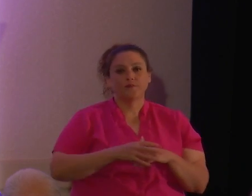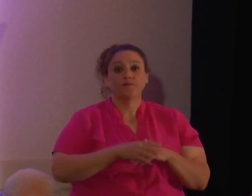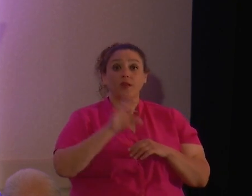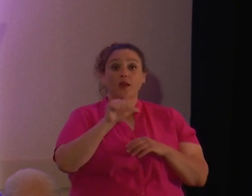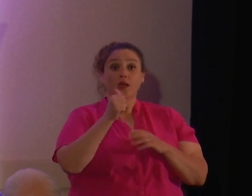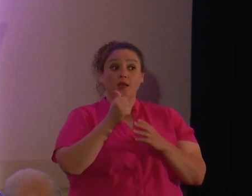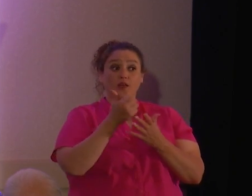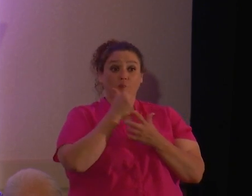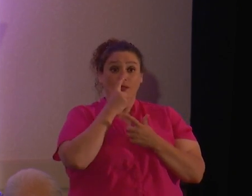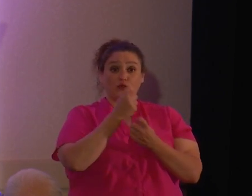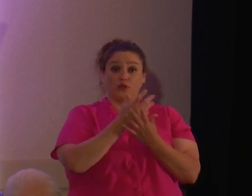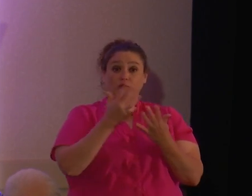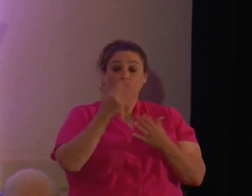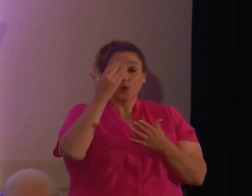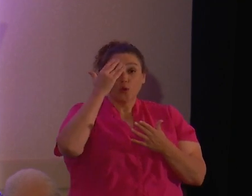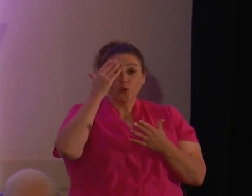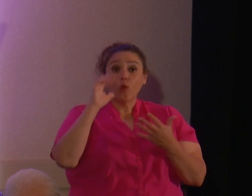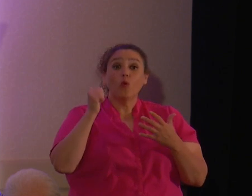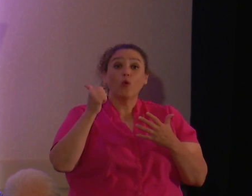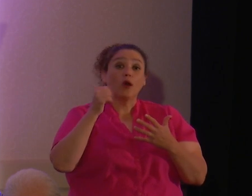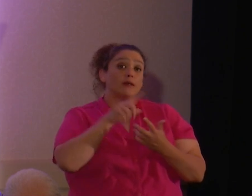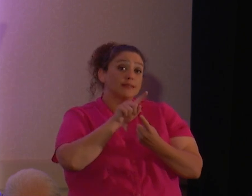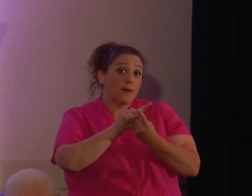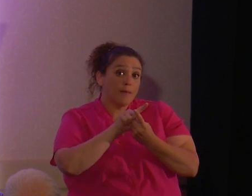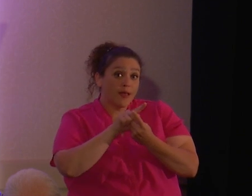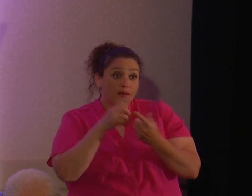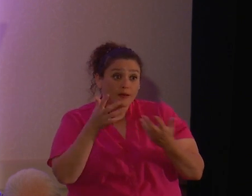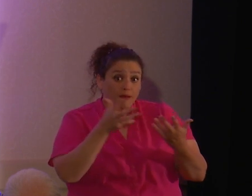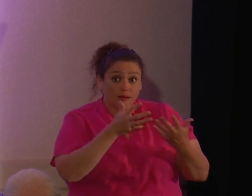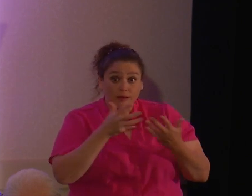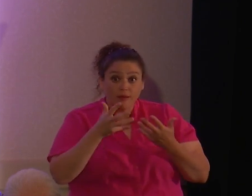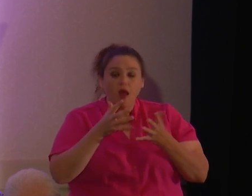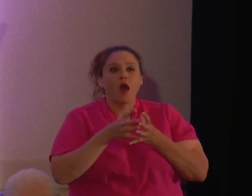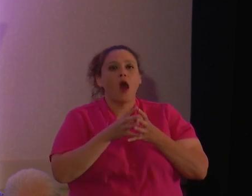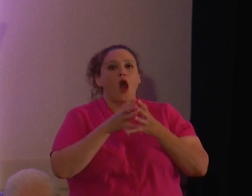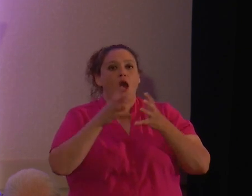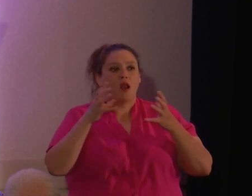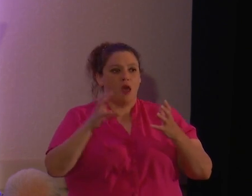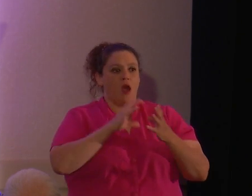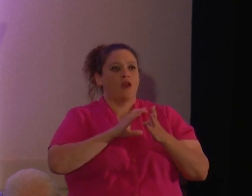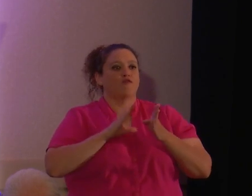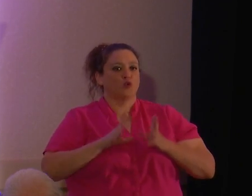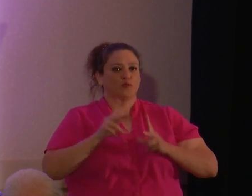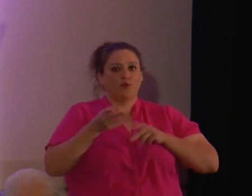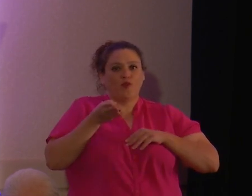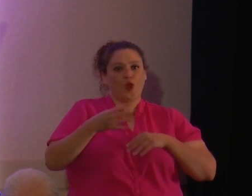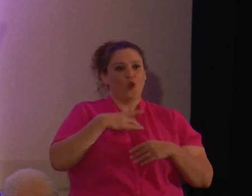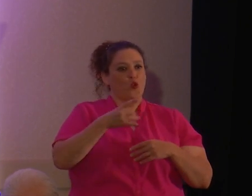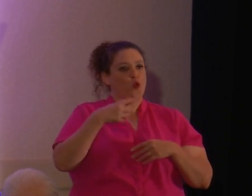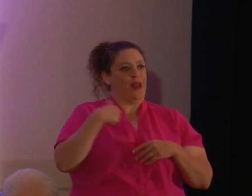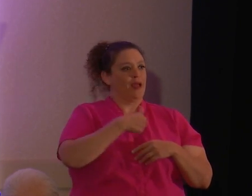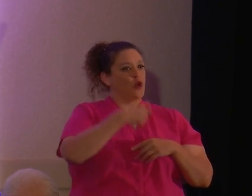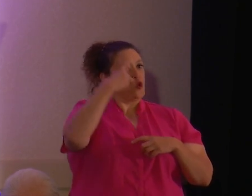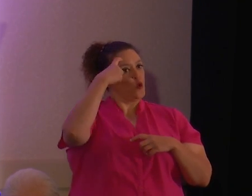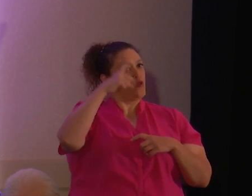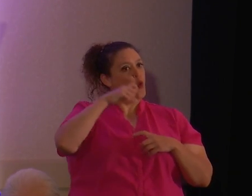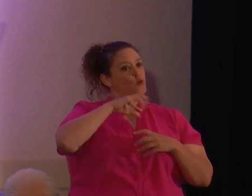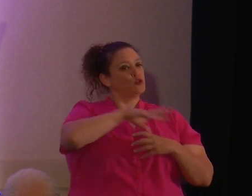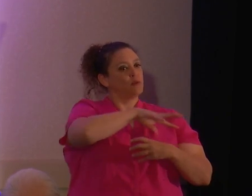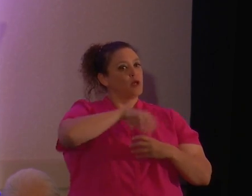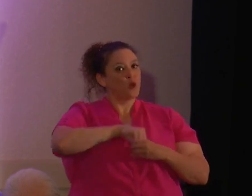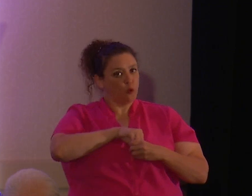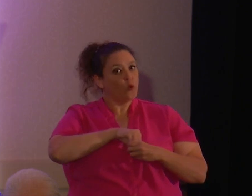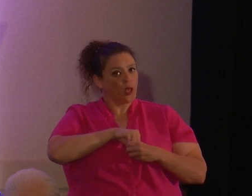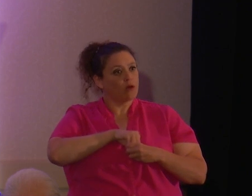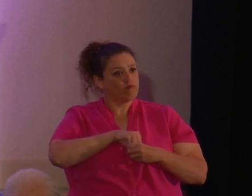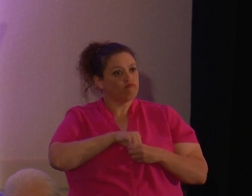guess what else I met? A lot of Christians who liked us, who thought we should be part of the equation, who